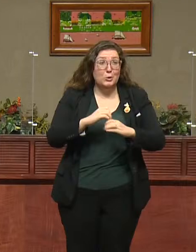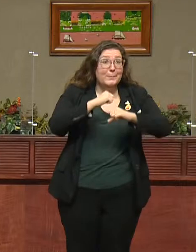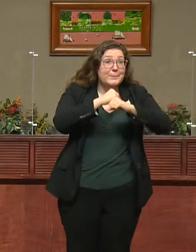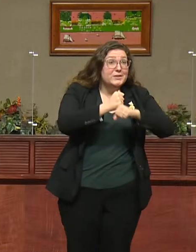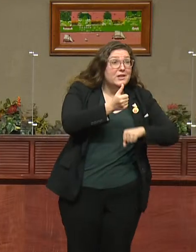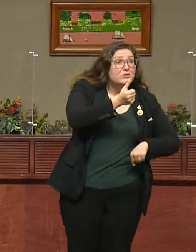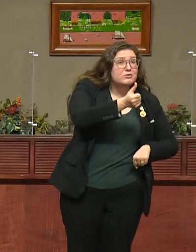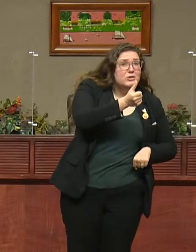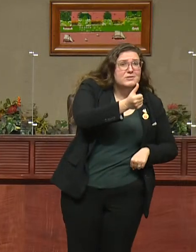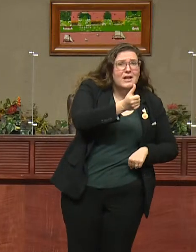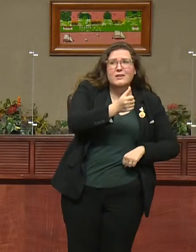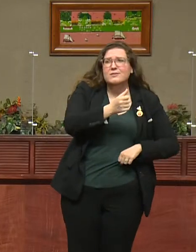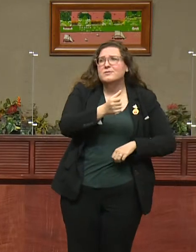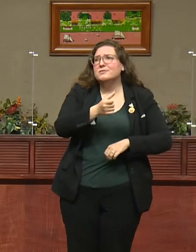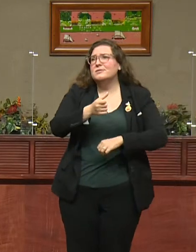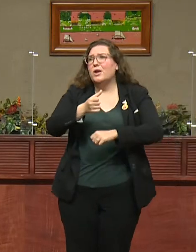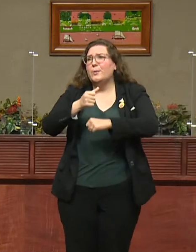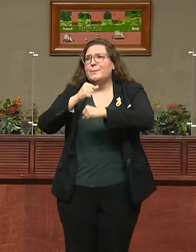those that you